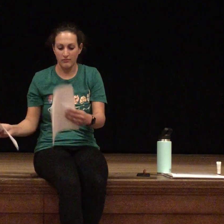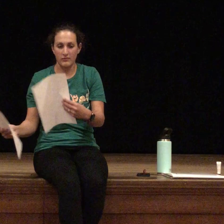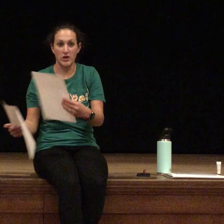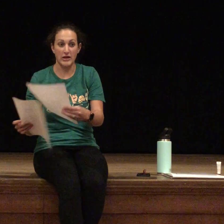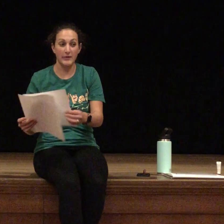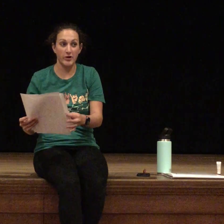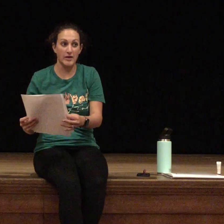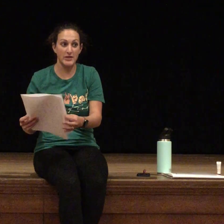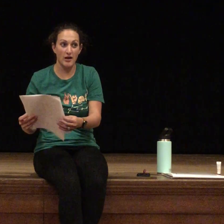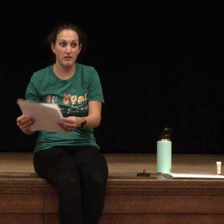Can you guys spell your names yet?